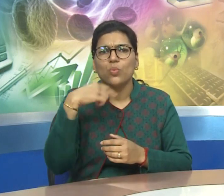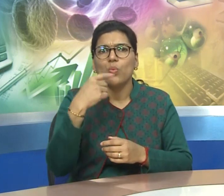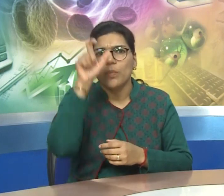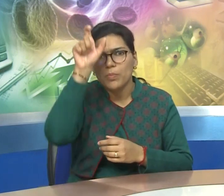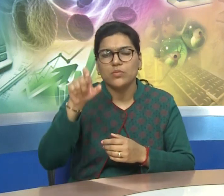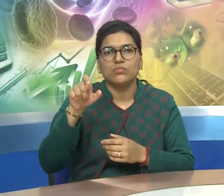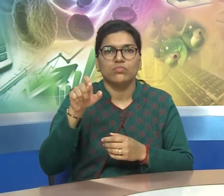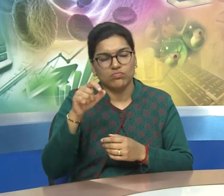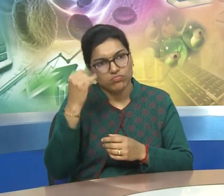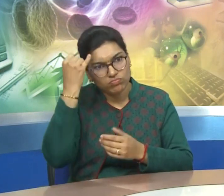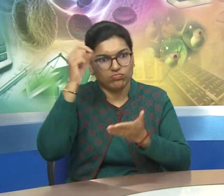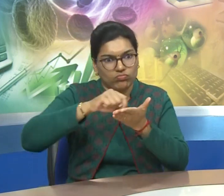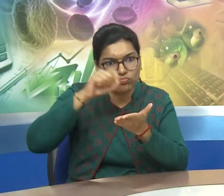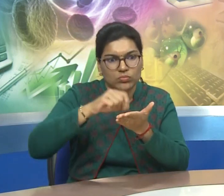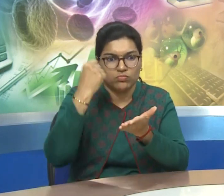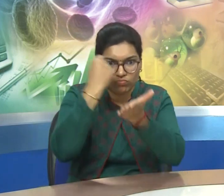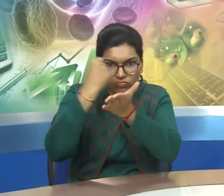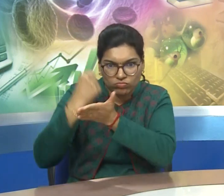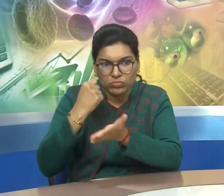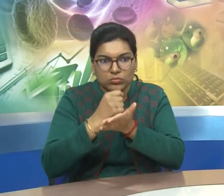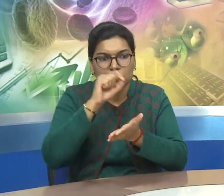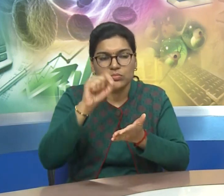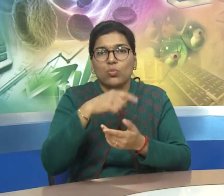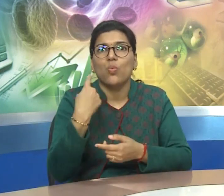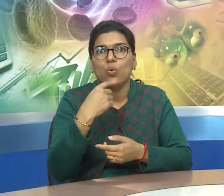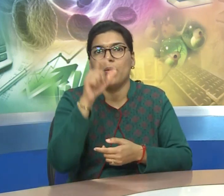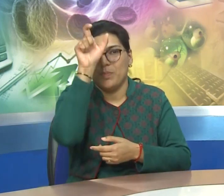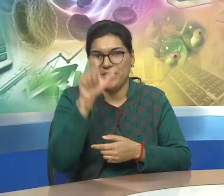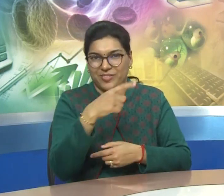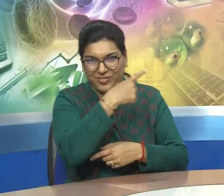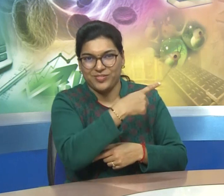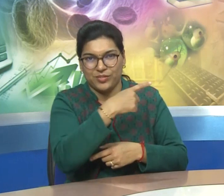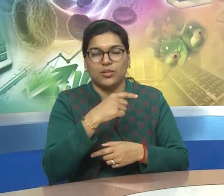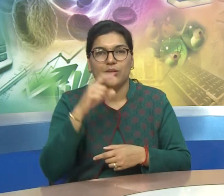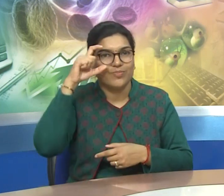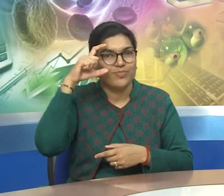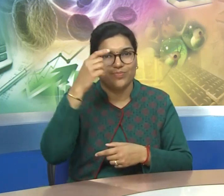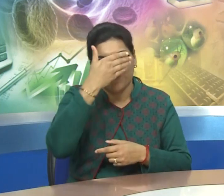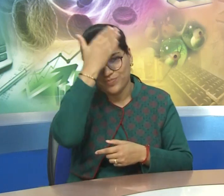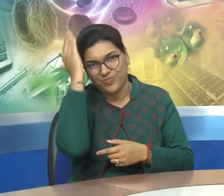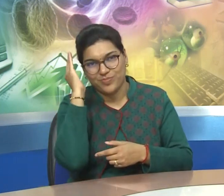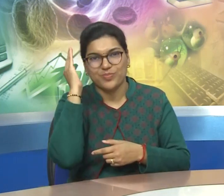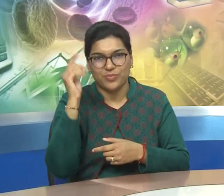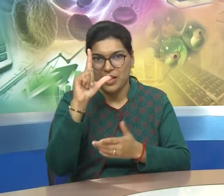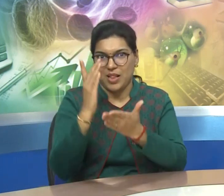And let me now tell you who designed this type of classification. You can see the image on